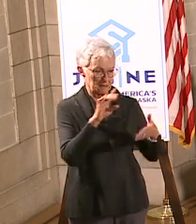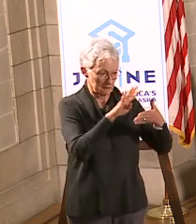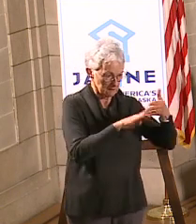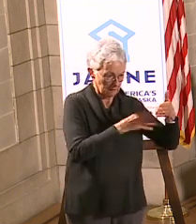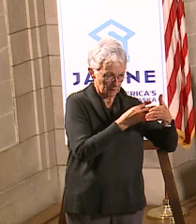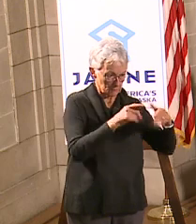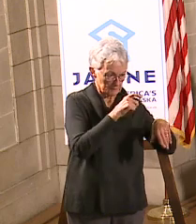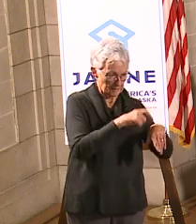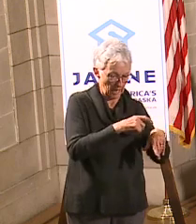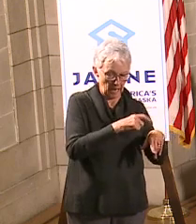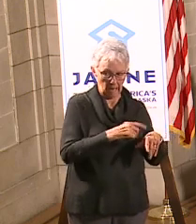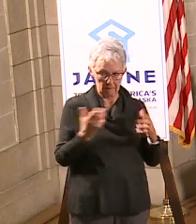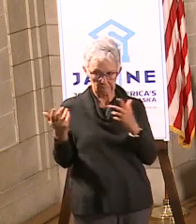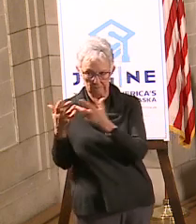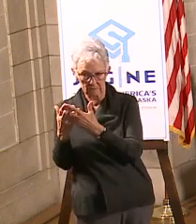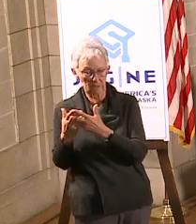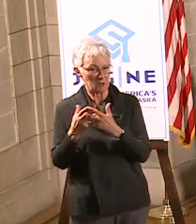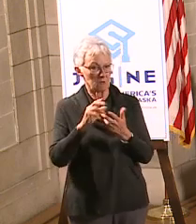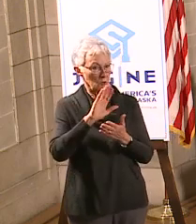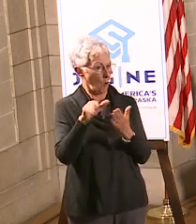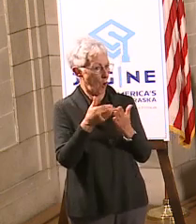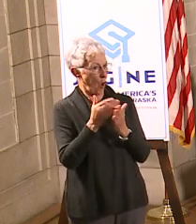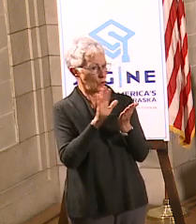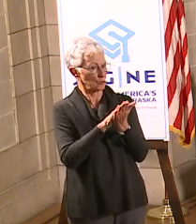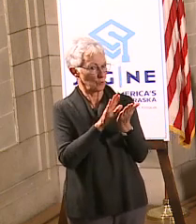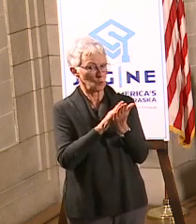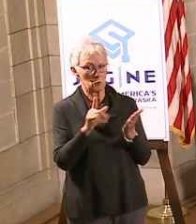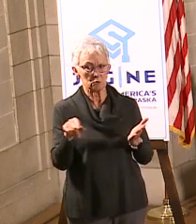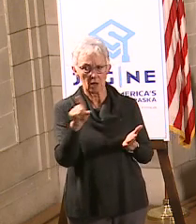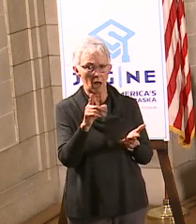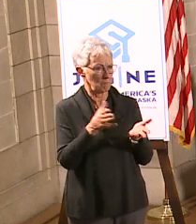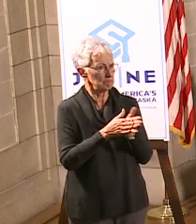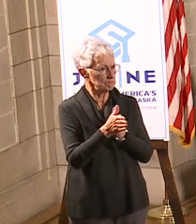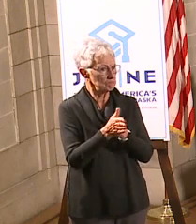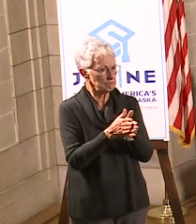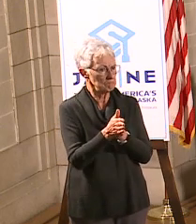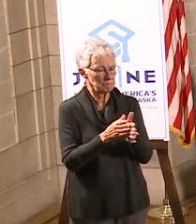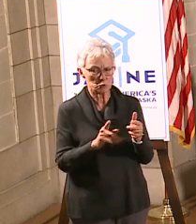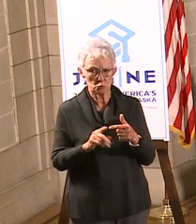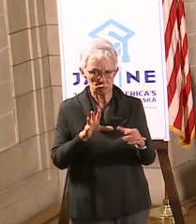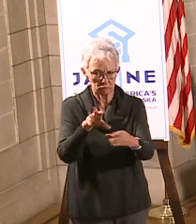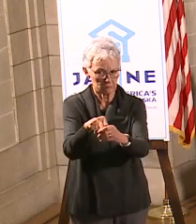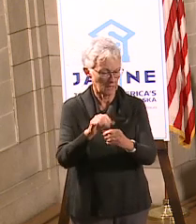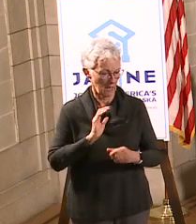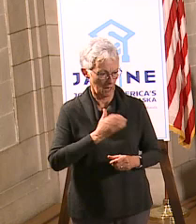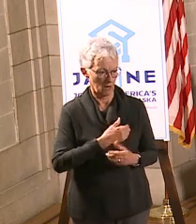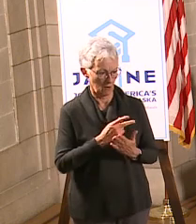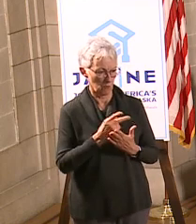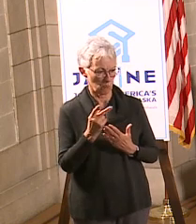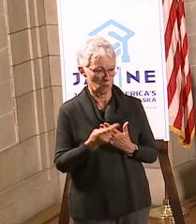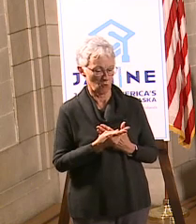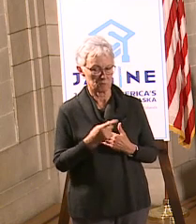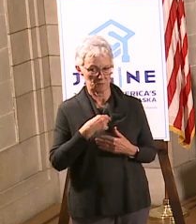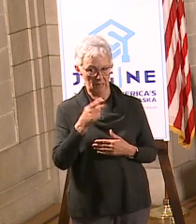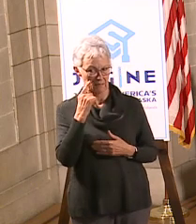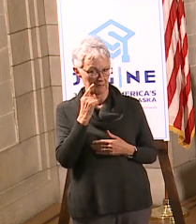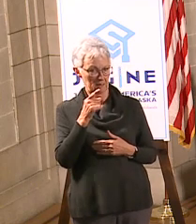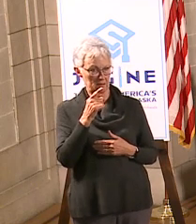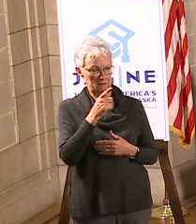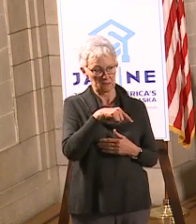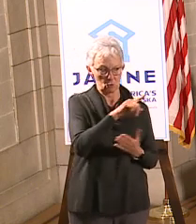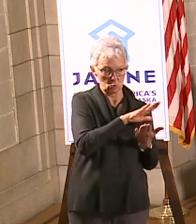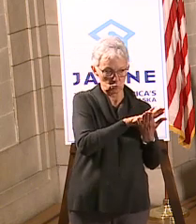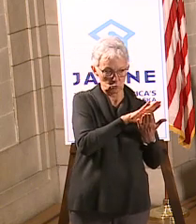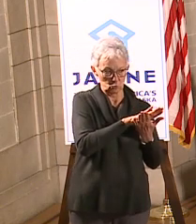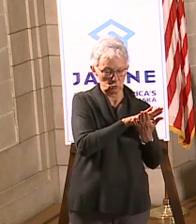very responsive. And I think they're seeing the value here that extra effort has made. So